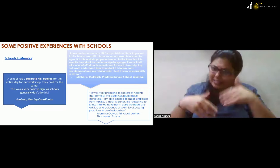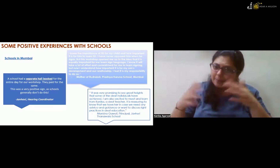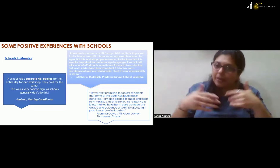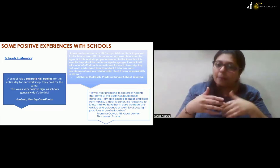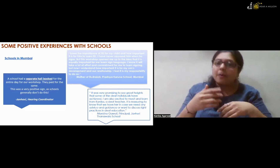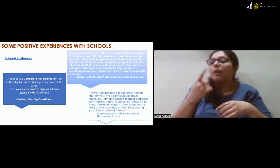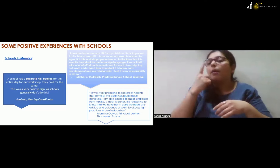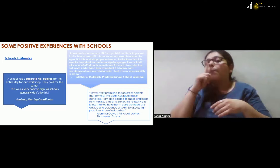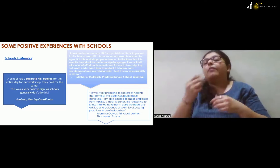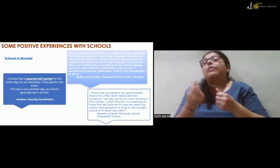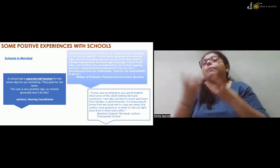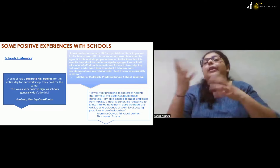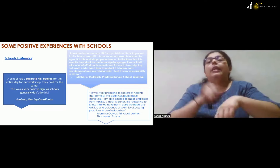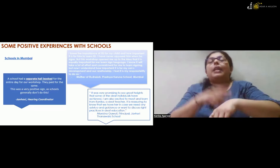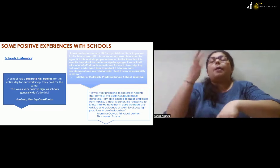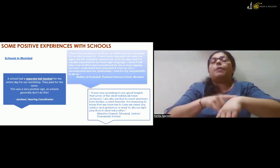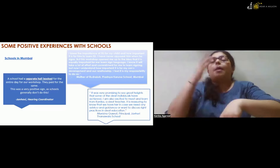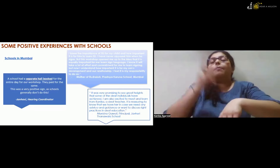and many of them,